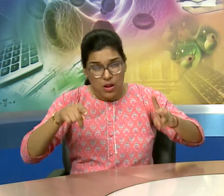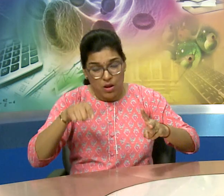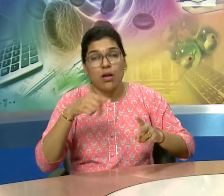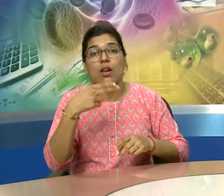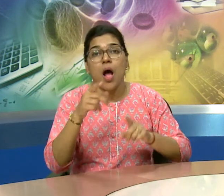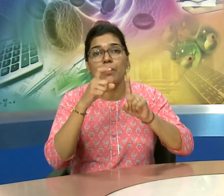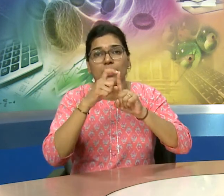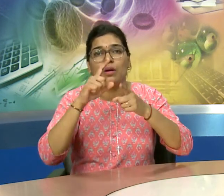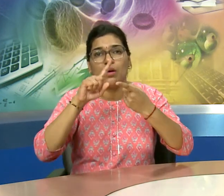in